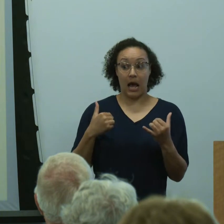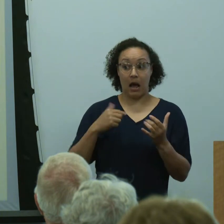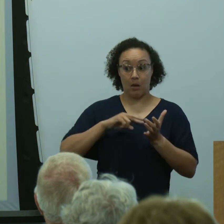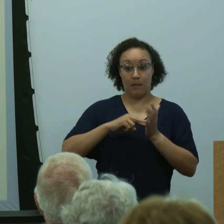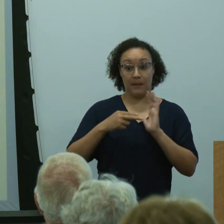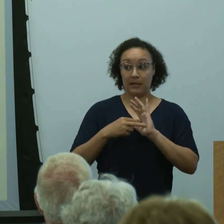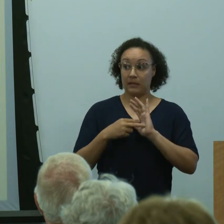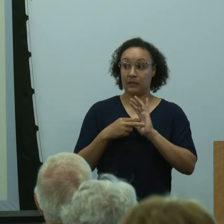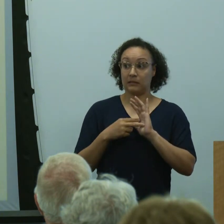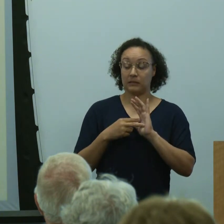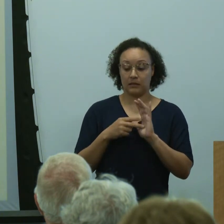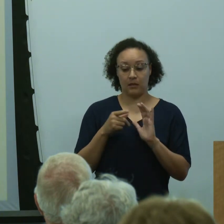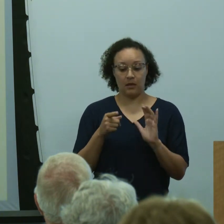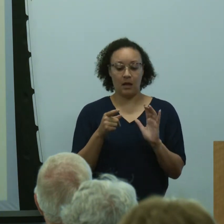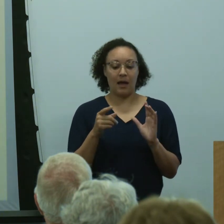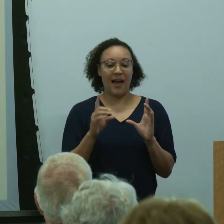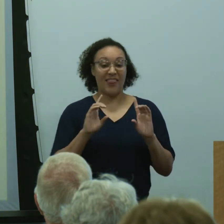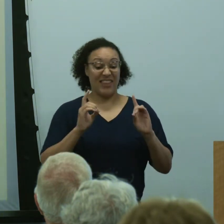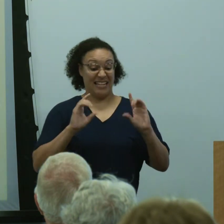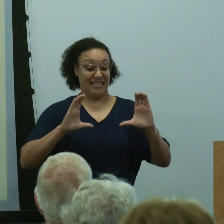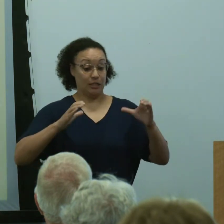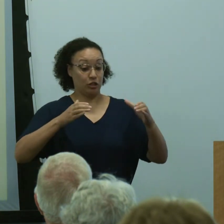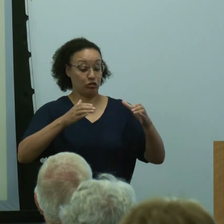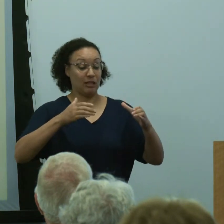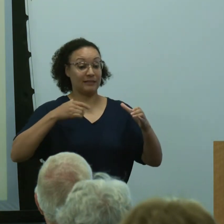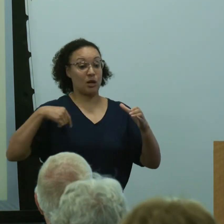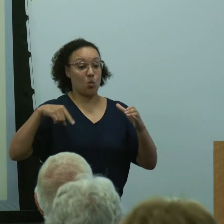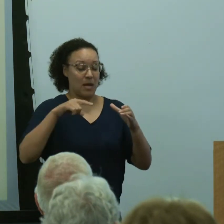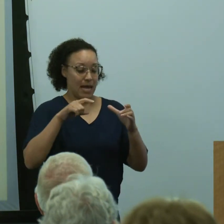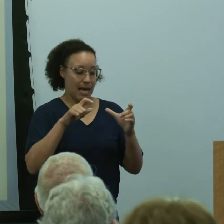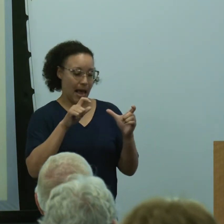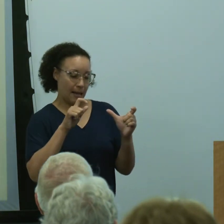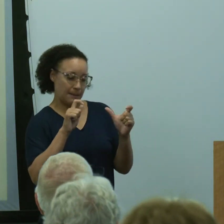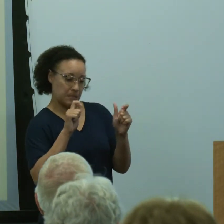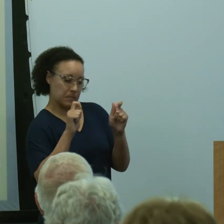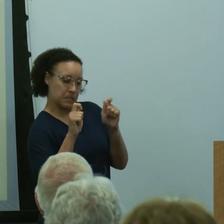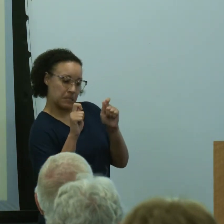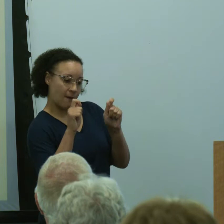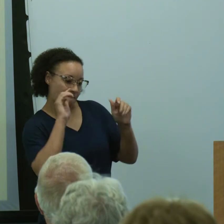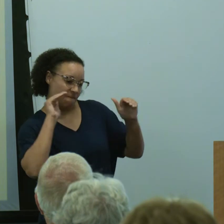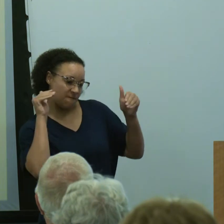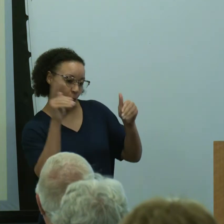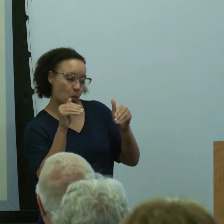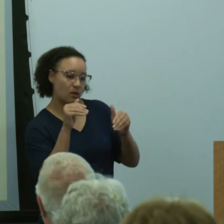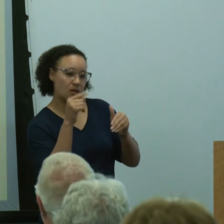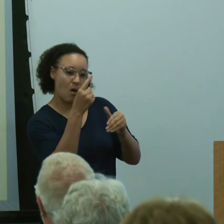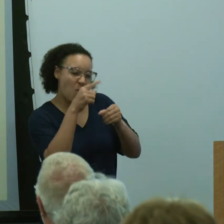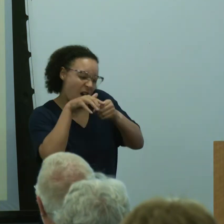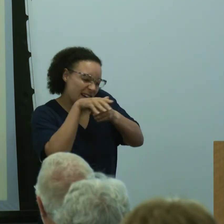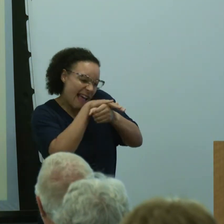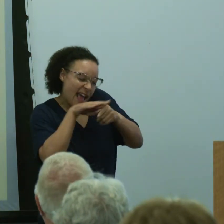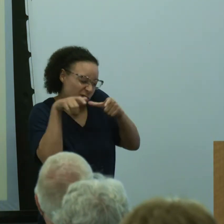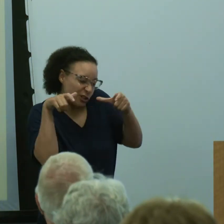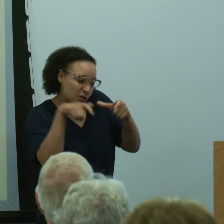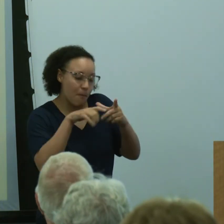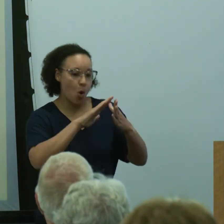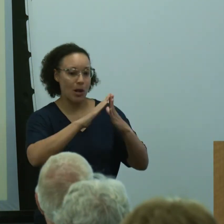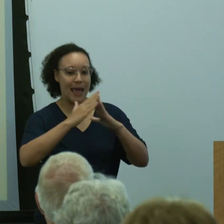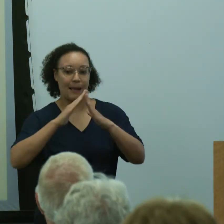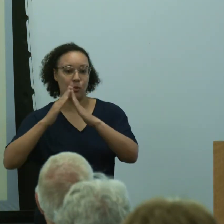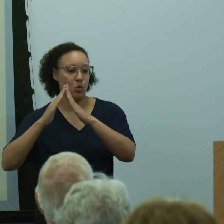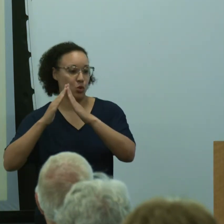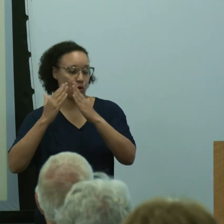to manipulate a district down to the neighborhood. In fact, it